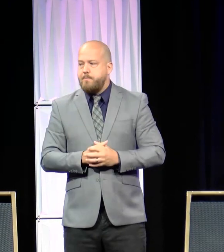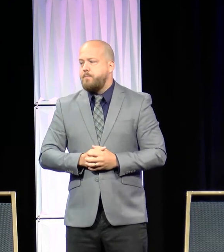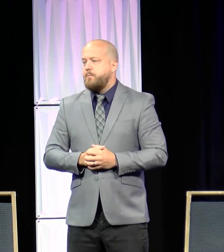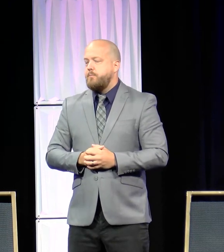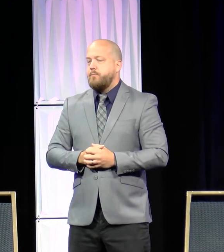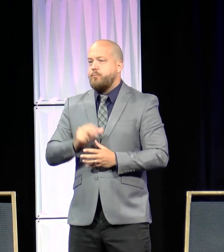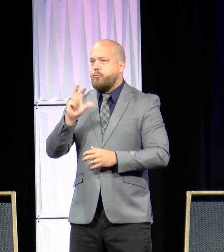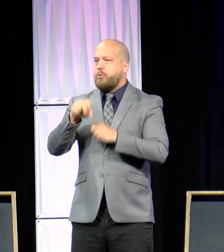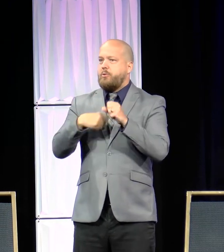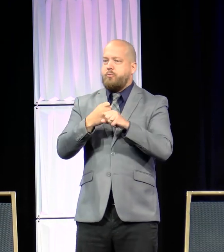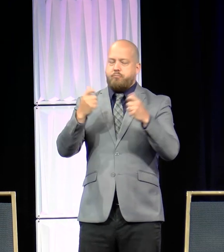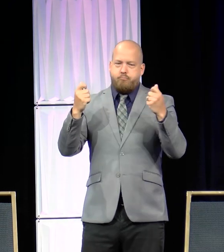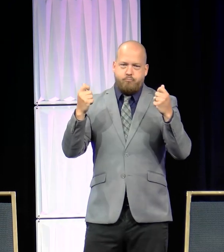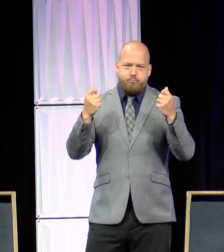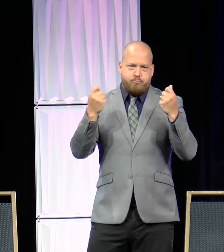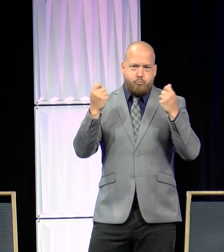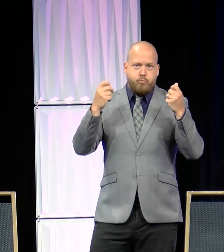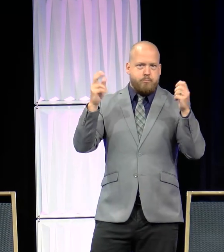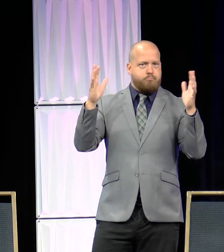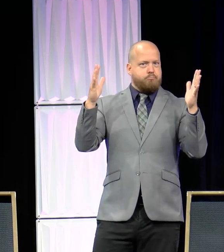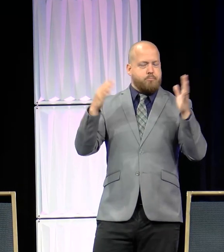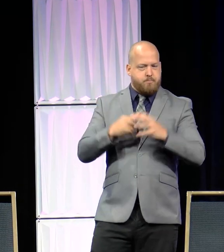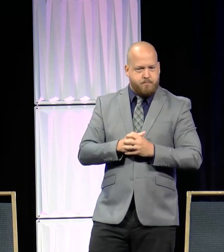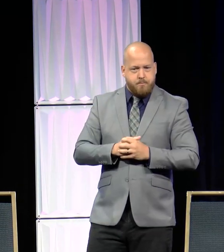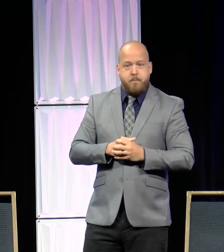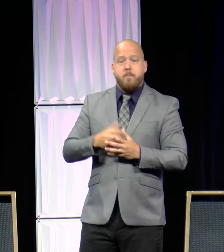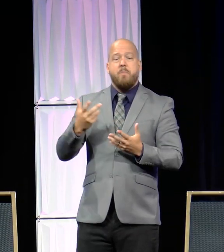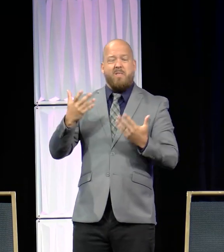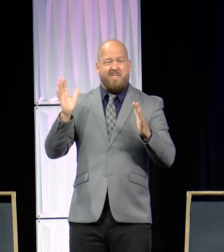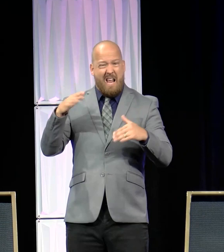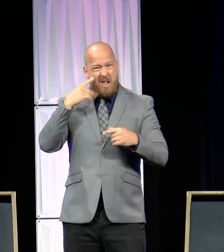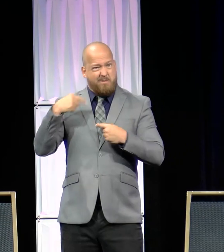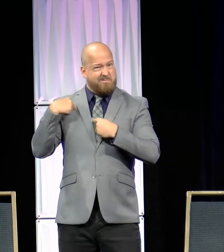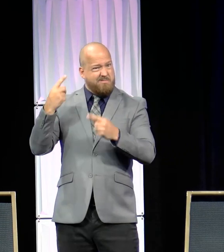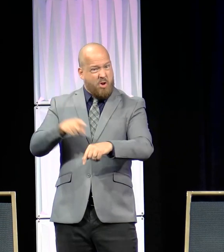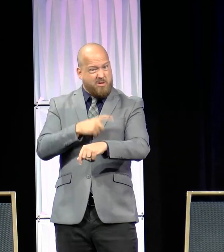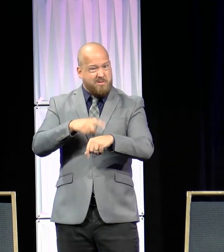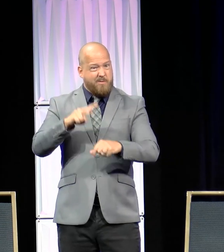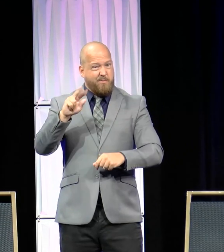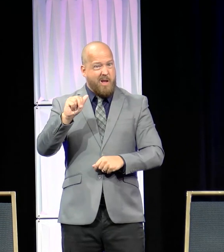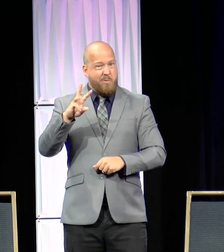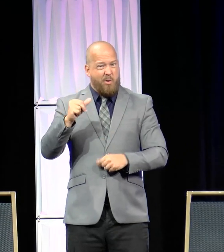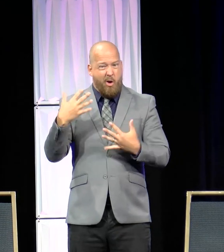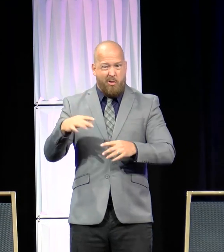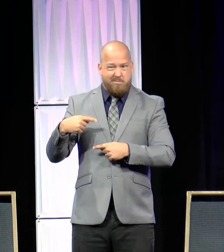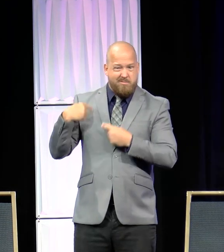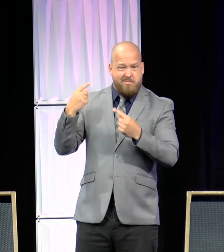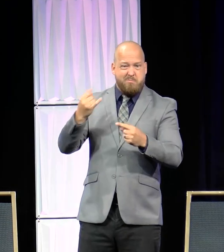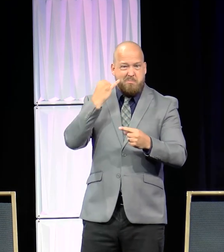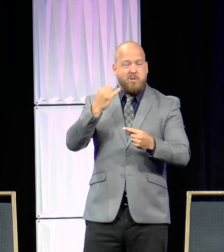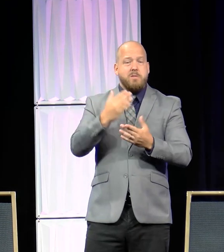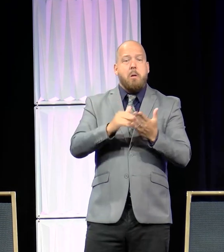So I was around back then, some of y'all were too, and you know what?